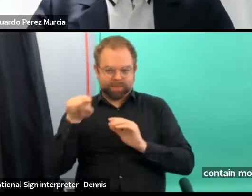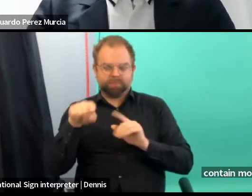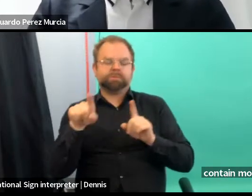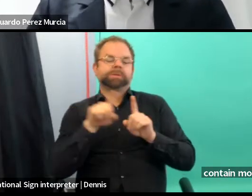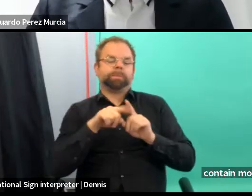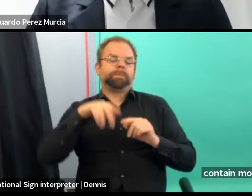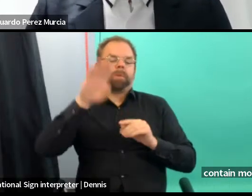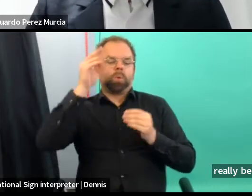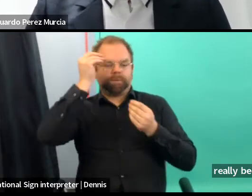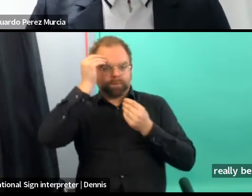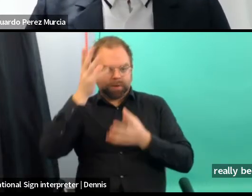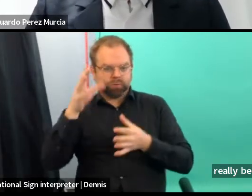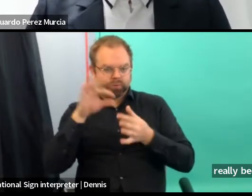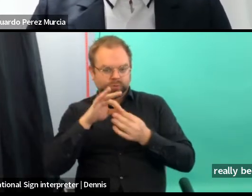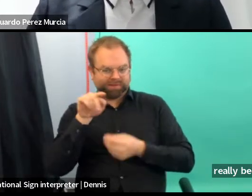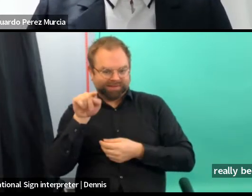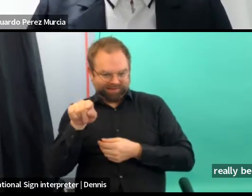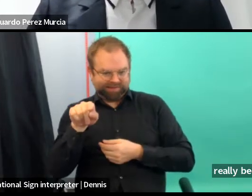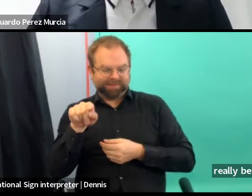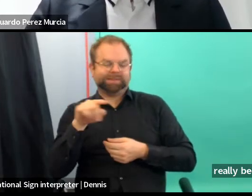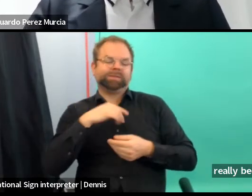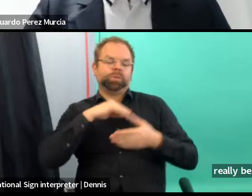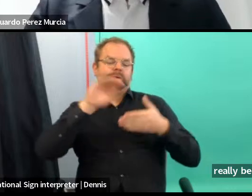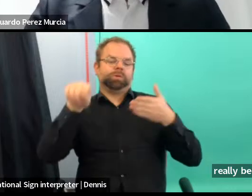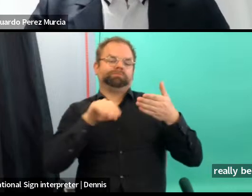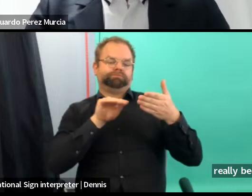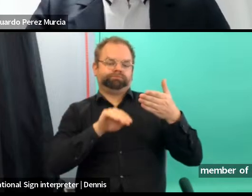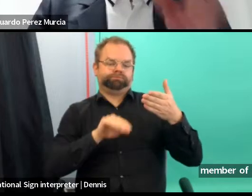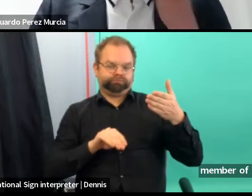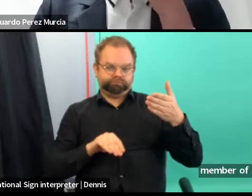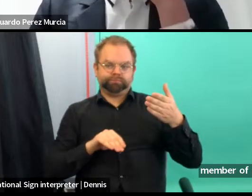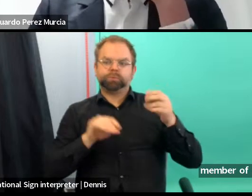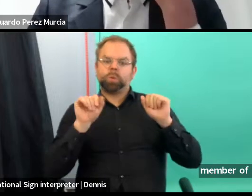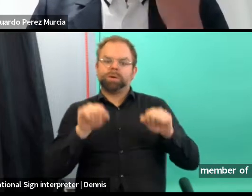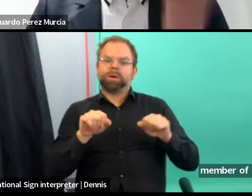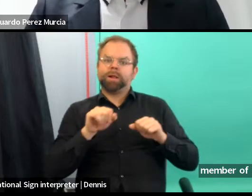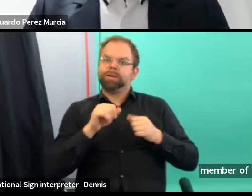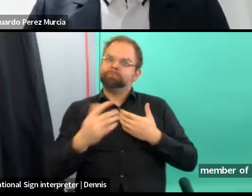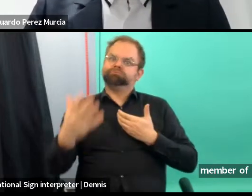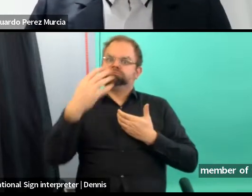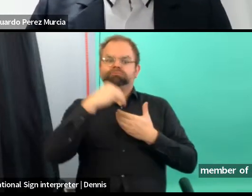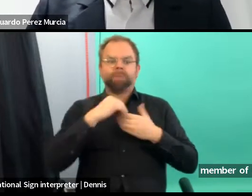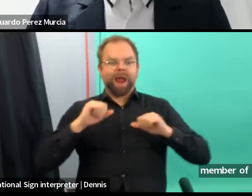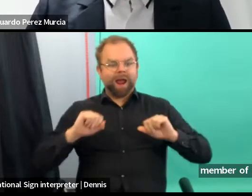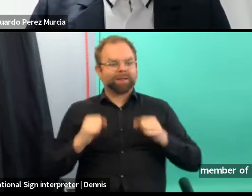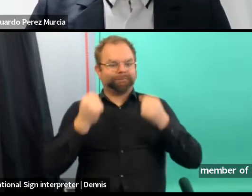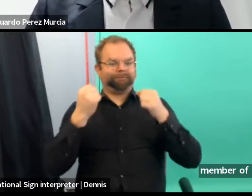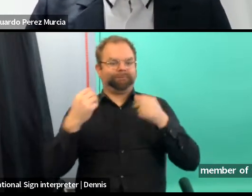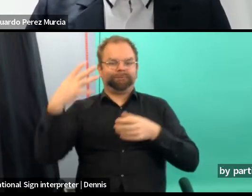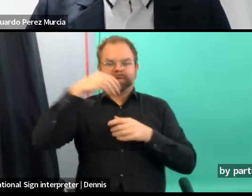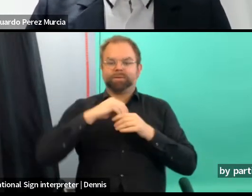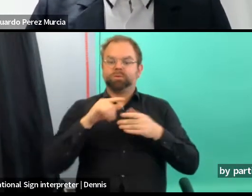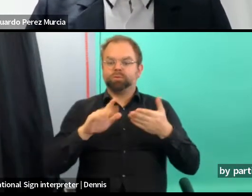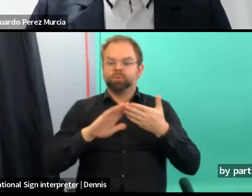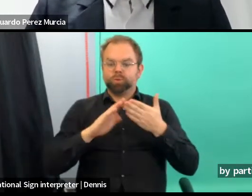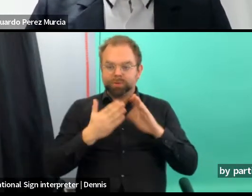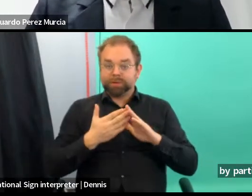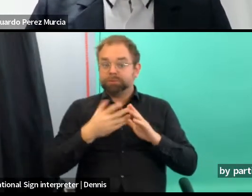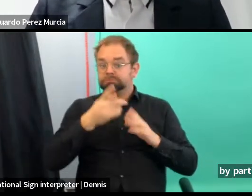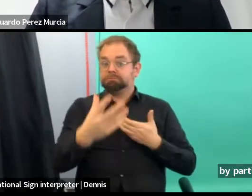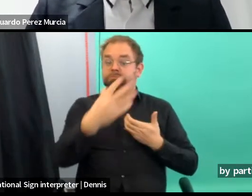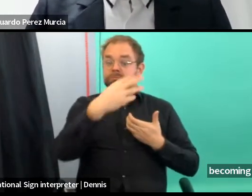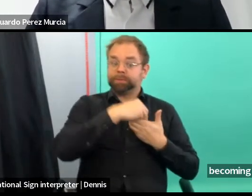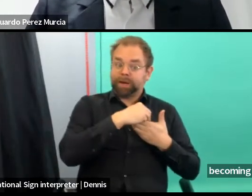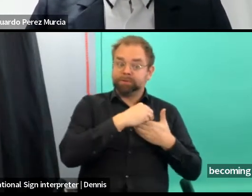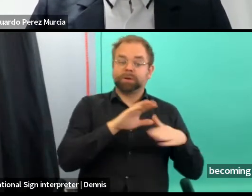of the community, either by participating or really becoming like an organization that is